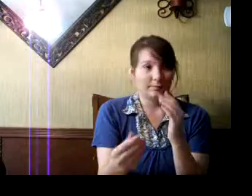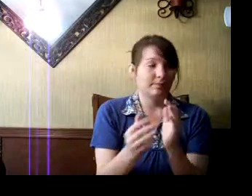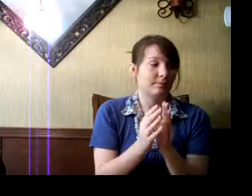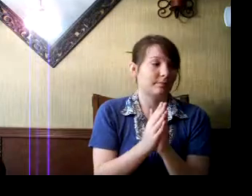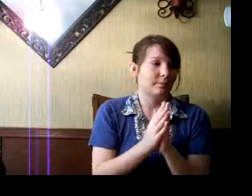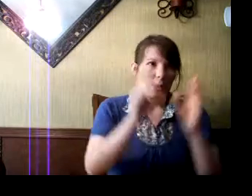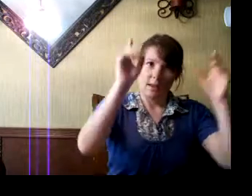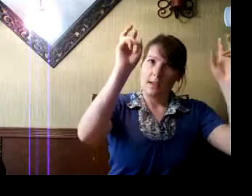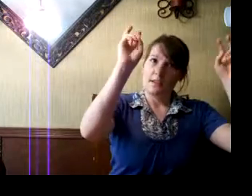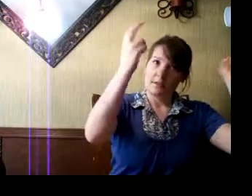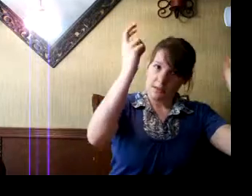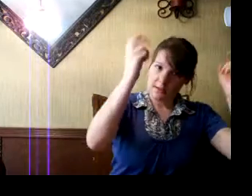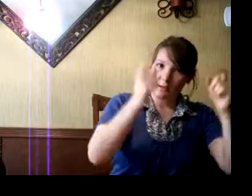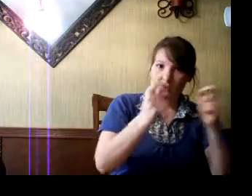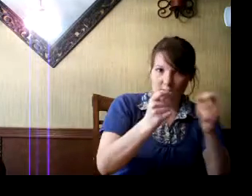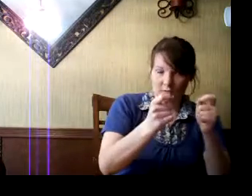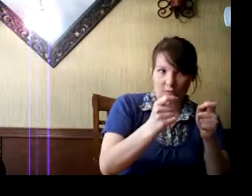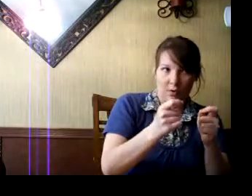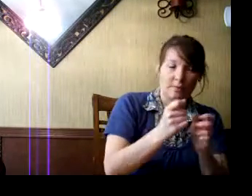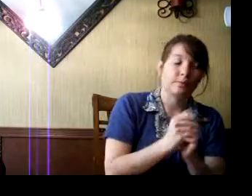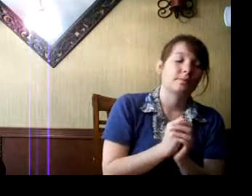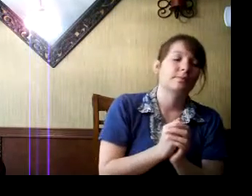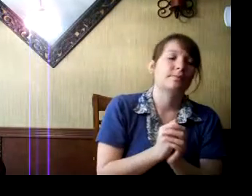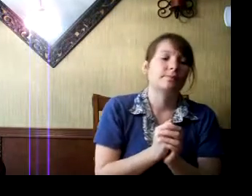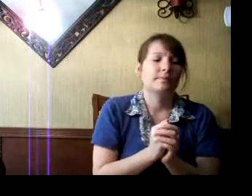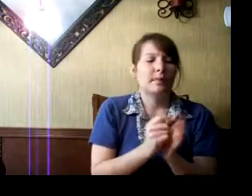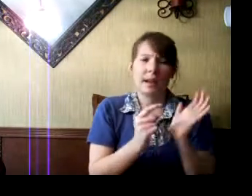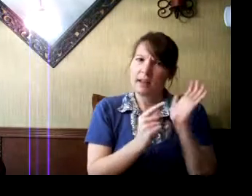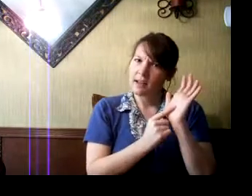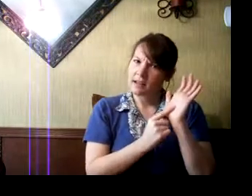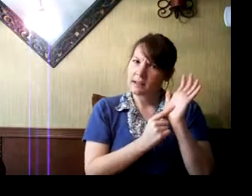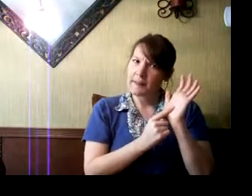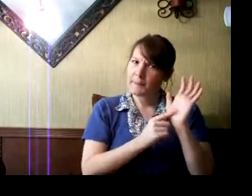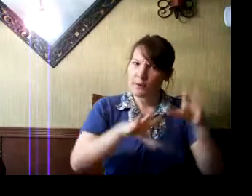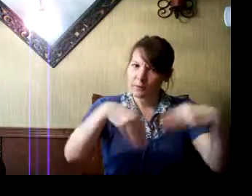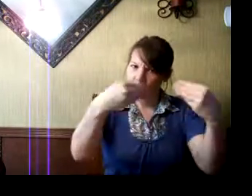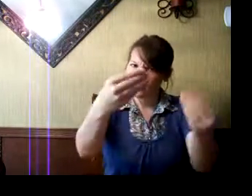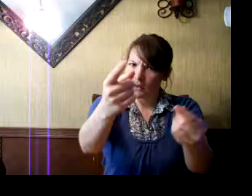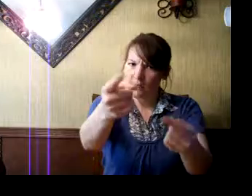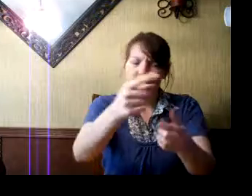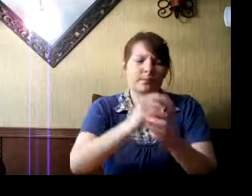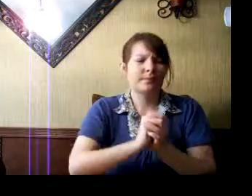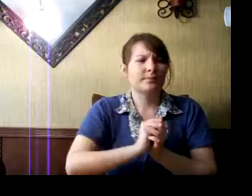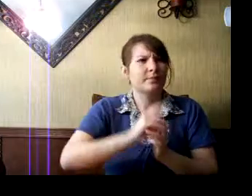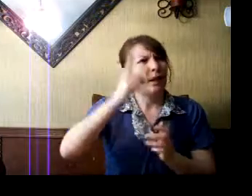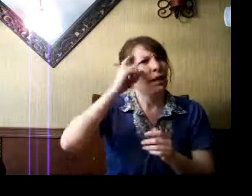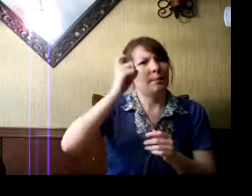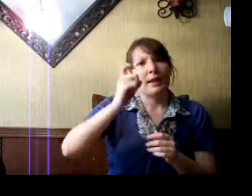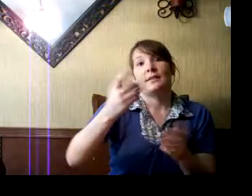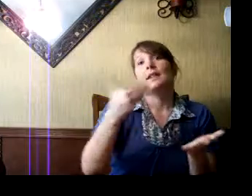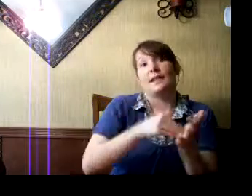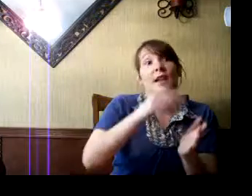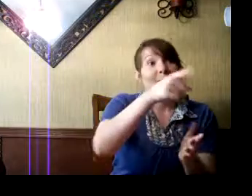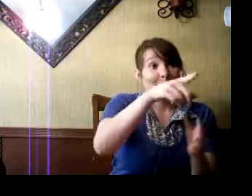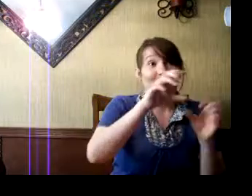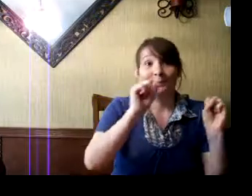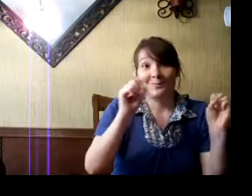particular skill as it's used by kids. Let me give you an example of what I mean by that. Let's say you're a social studies teacher, and you have this textbook in front of